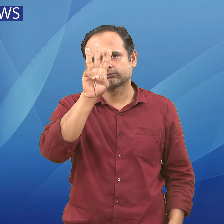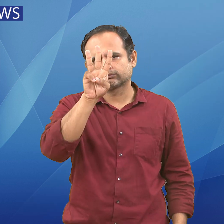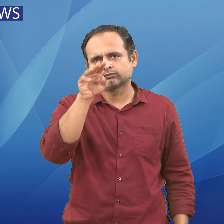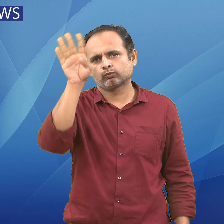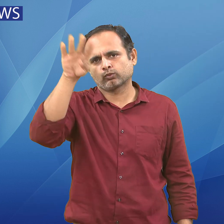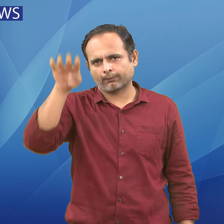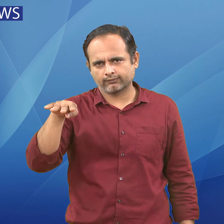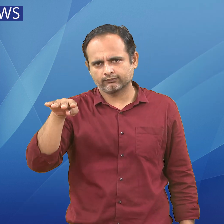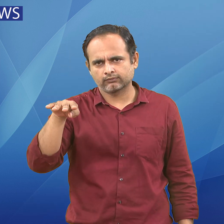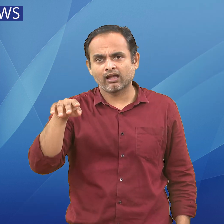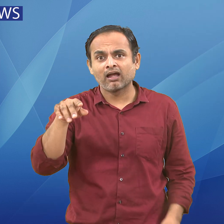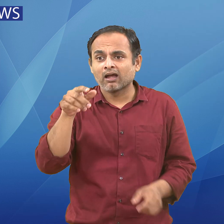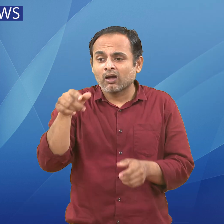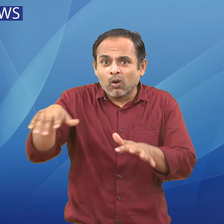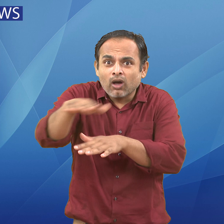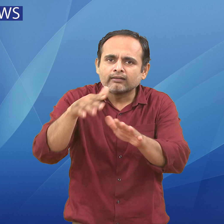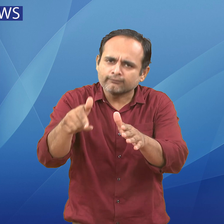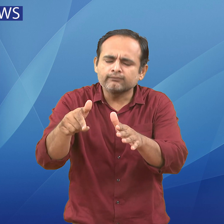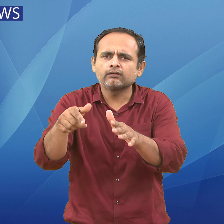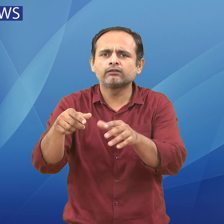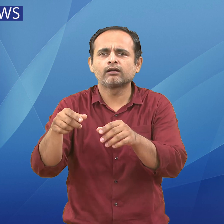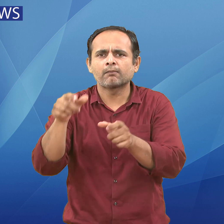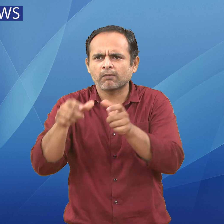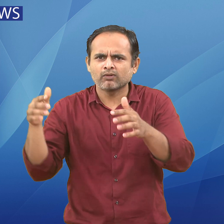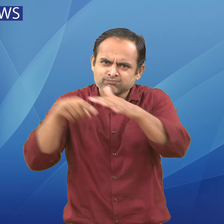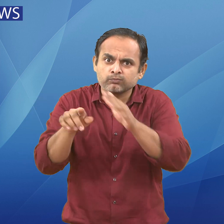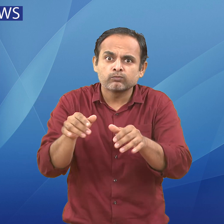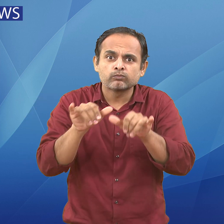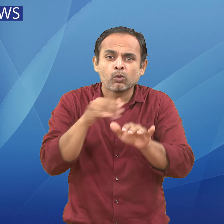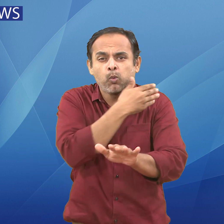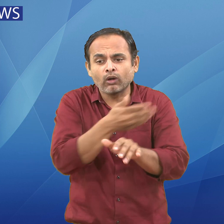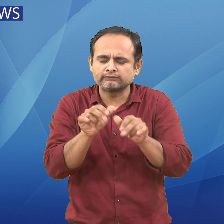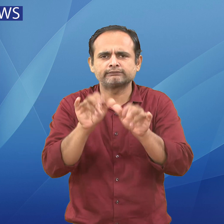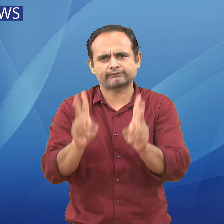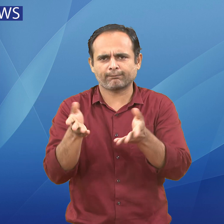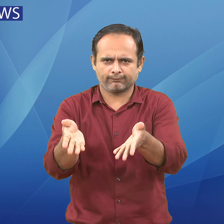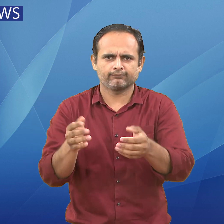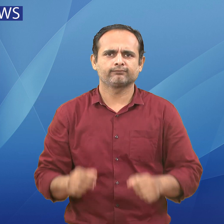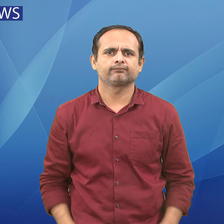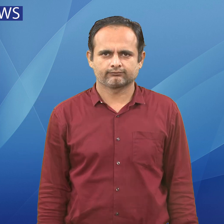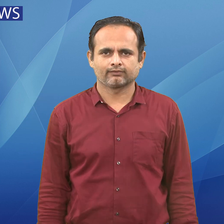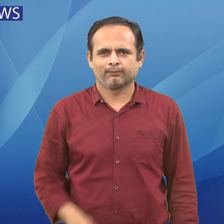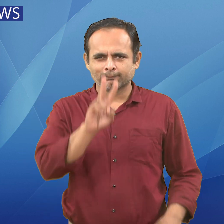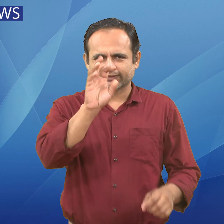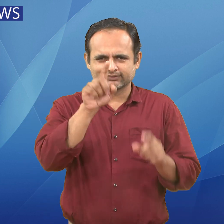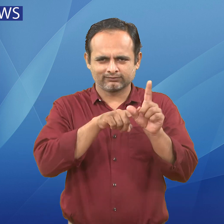after local authorities rounded up street vendors, some of whom were foreigners from the area. According to the